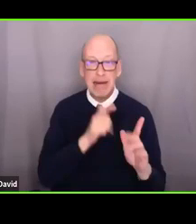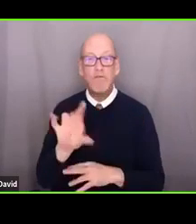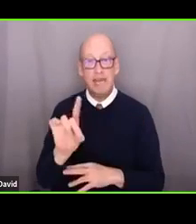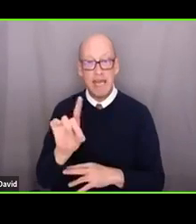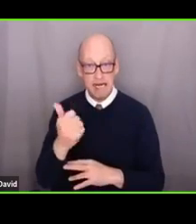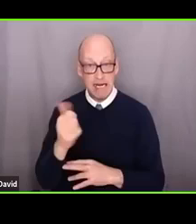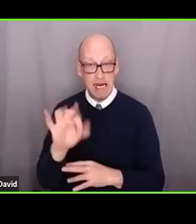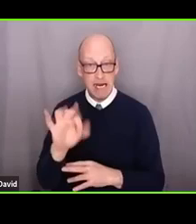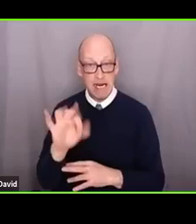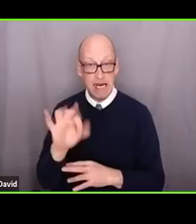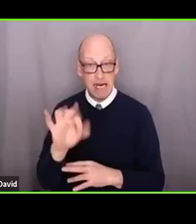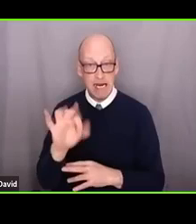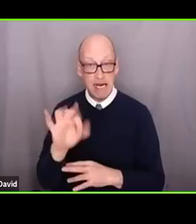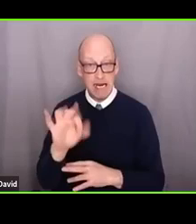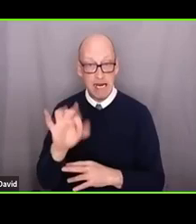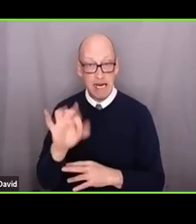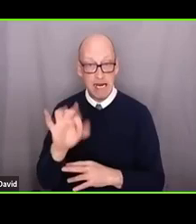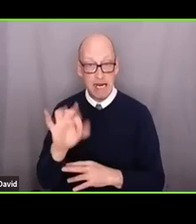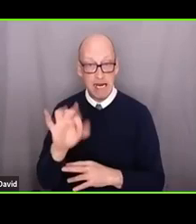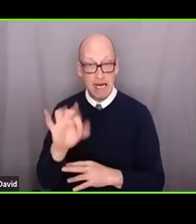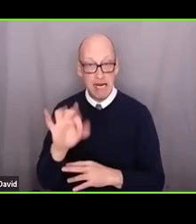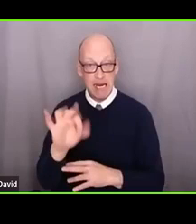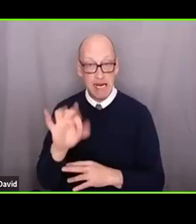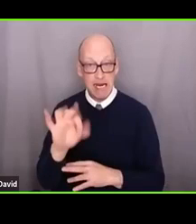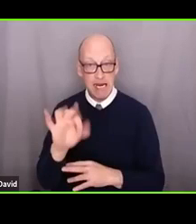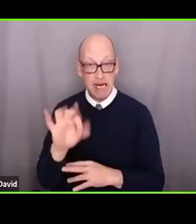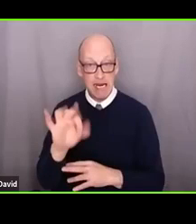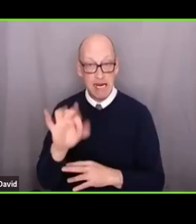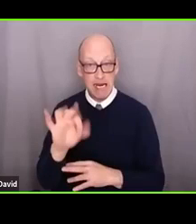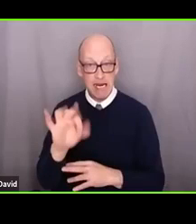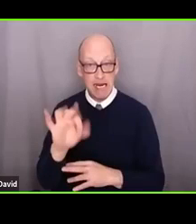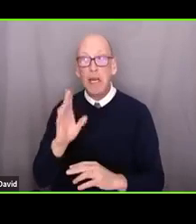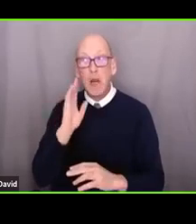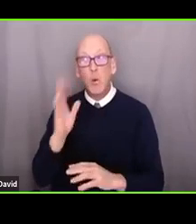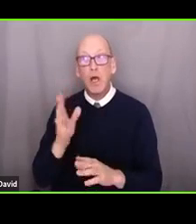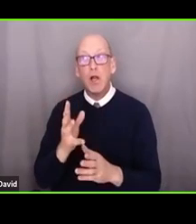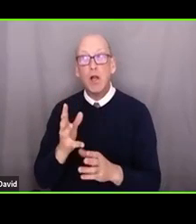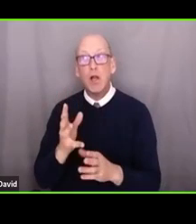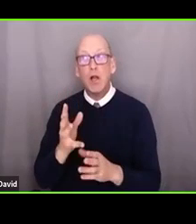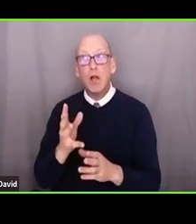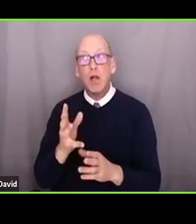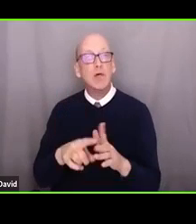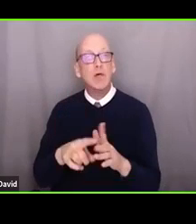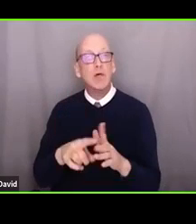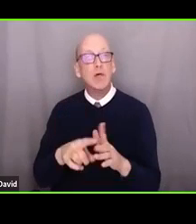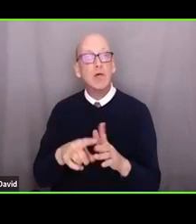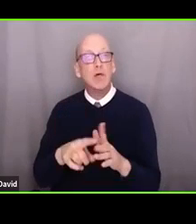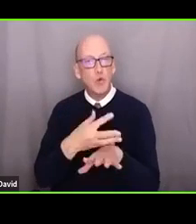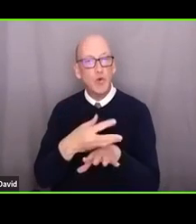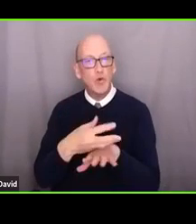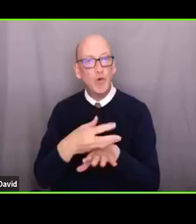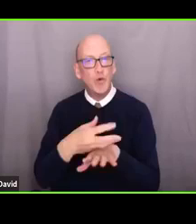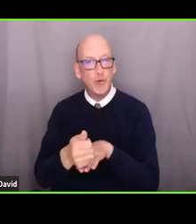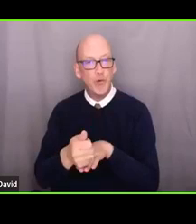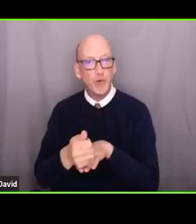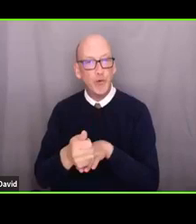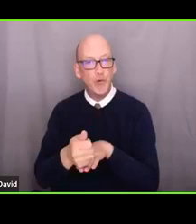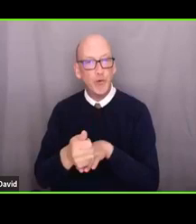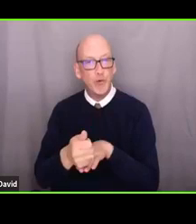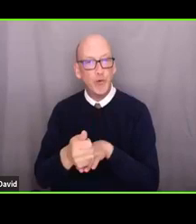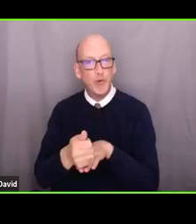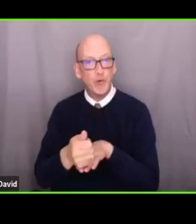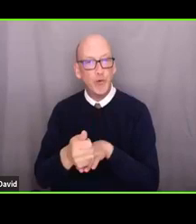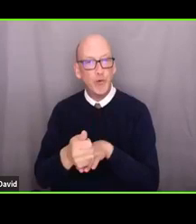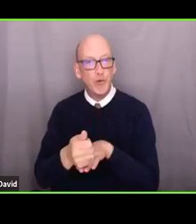the hope that eventually it's going to die out a little bit, but with the understanding that we are going to have to come back around at some